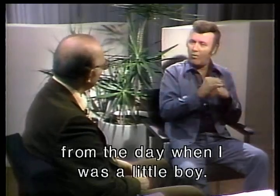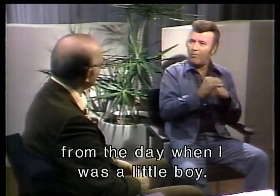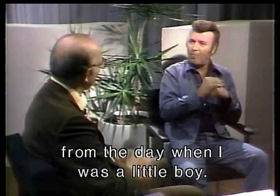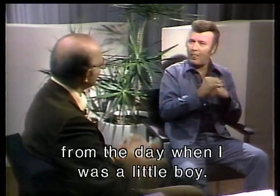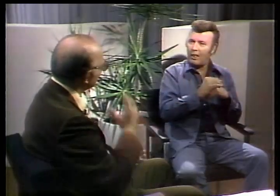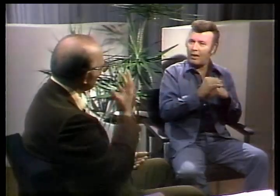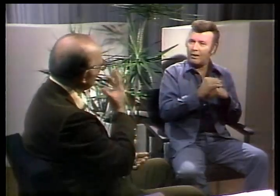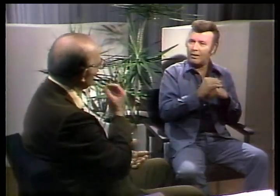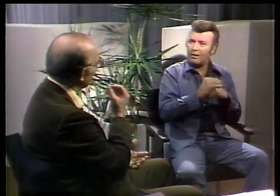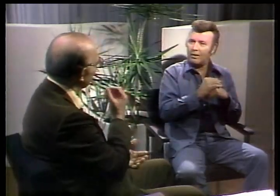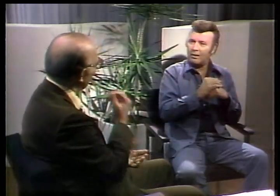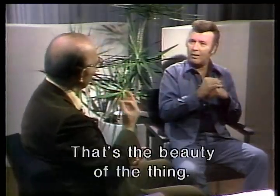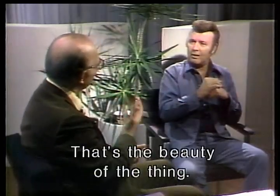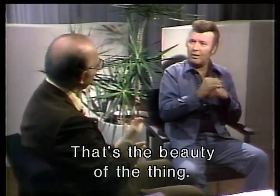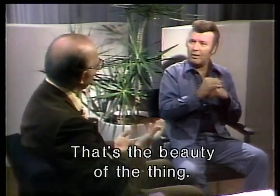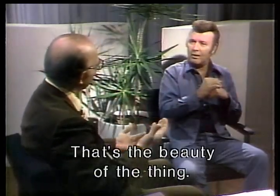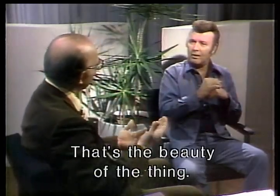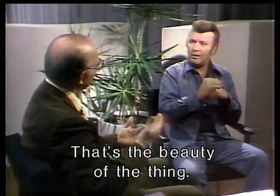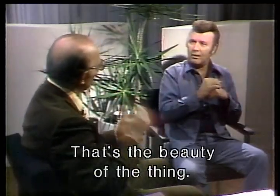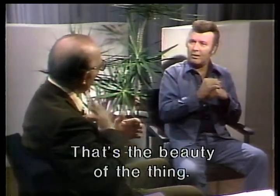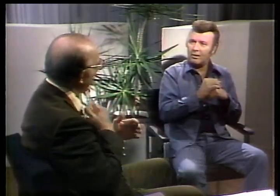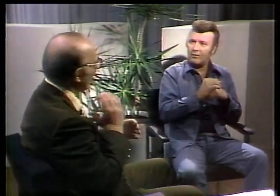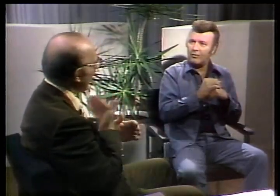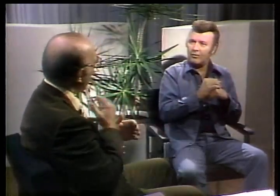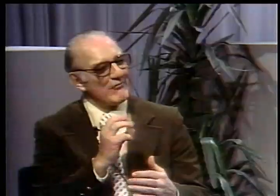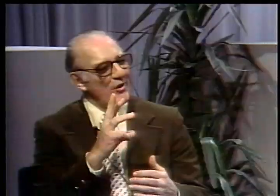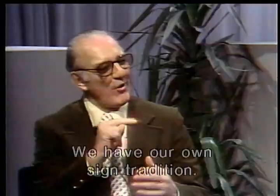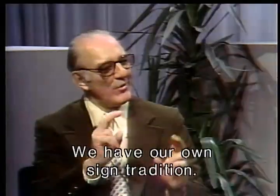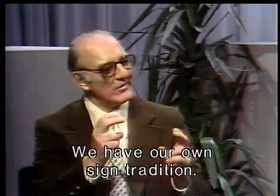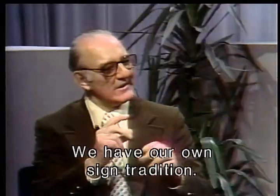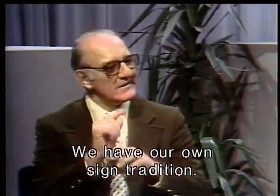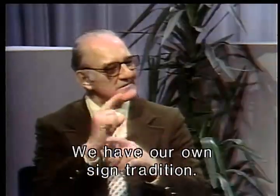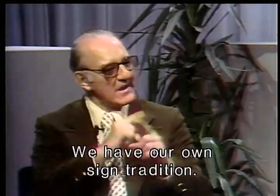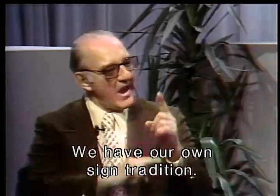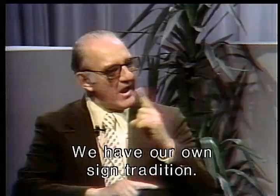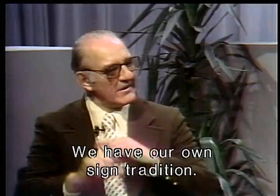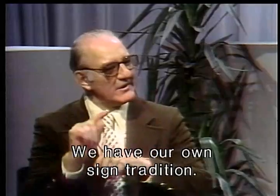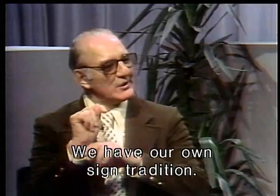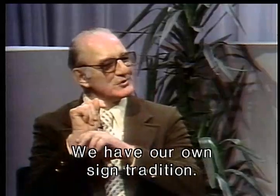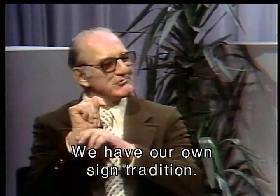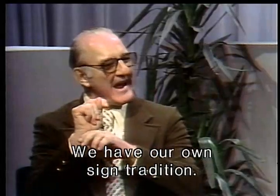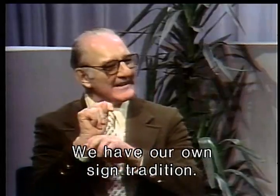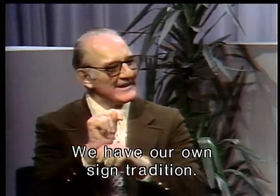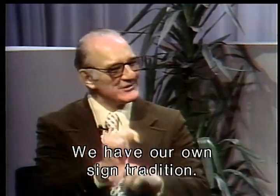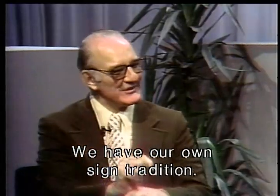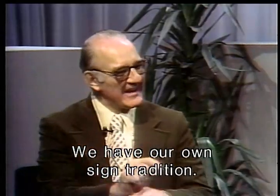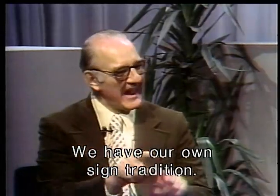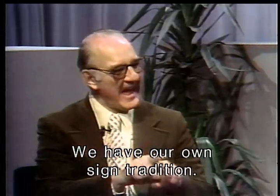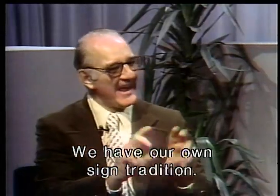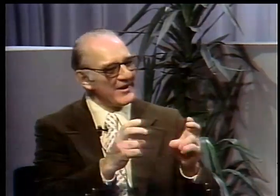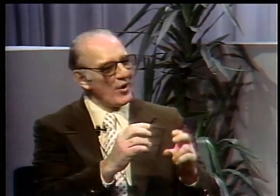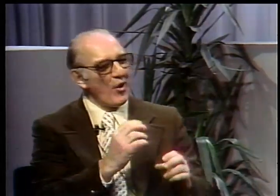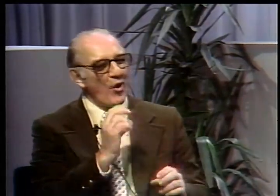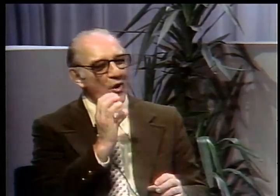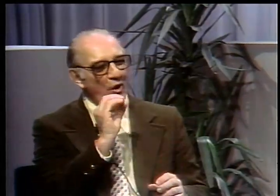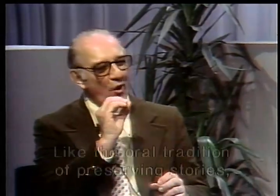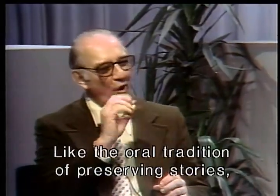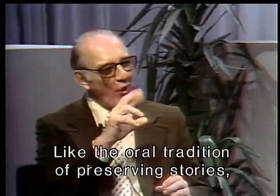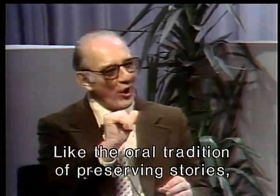That's the beauty of the thing. We have our own sign tradition, like